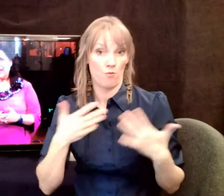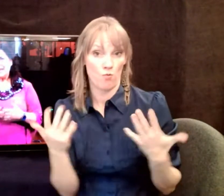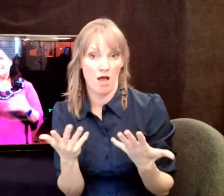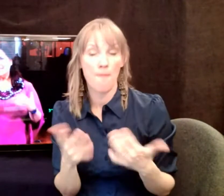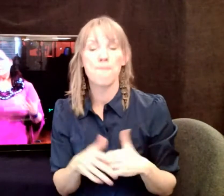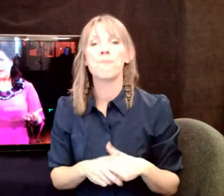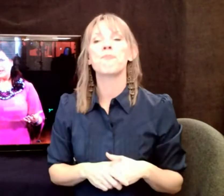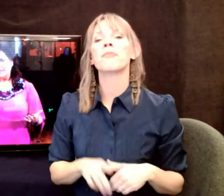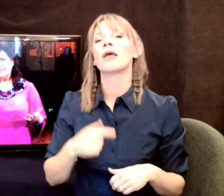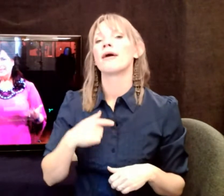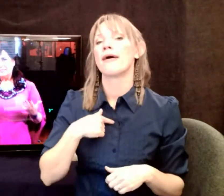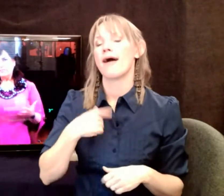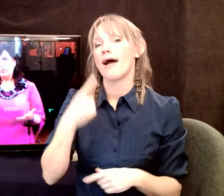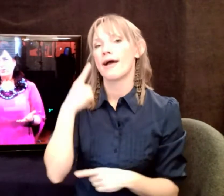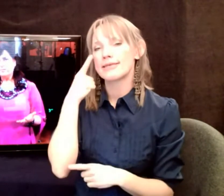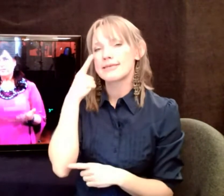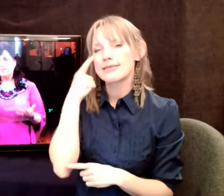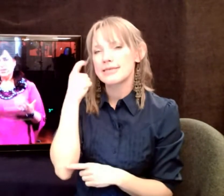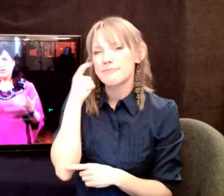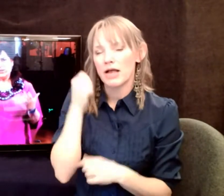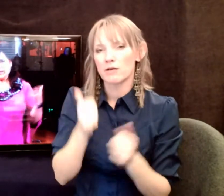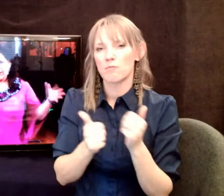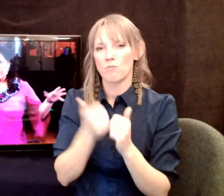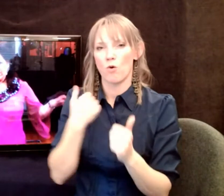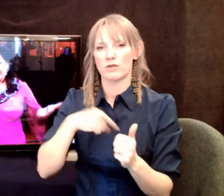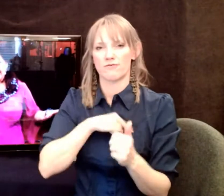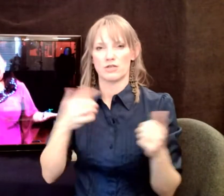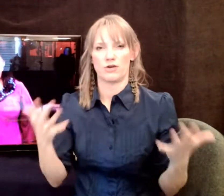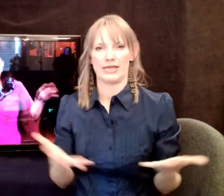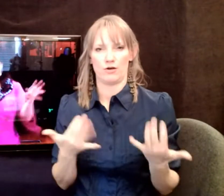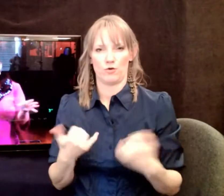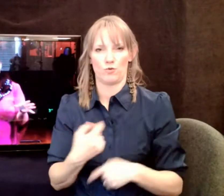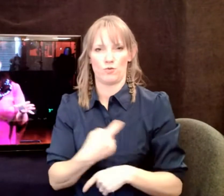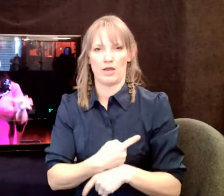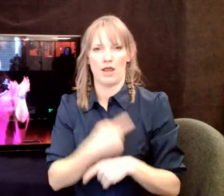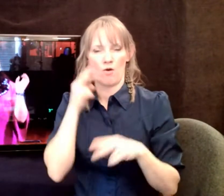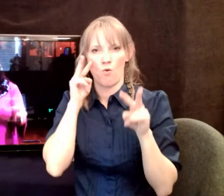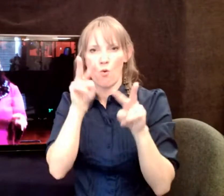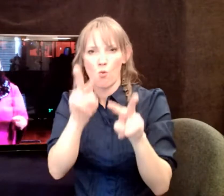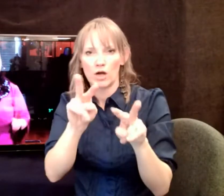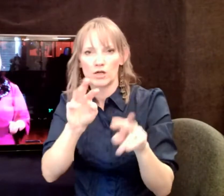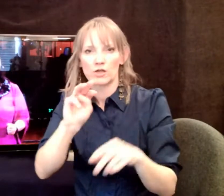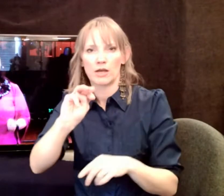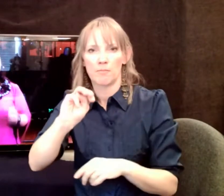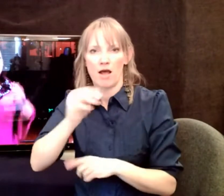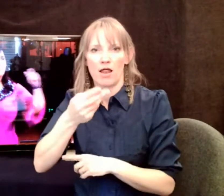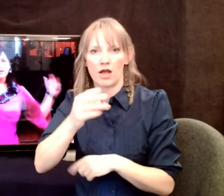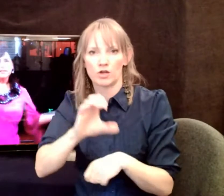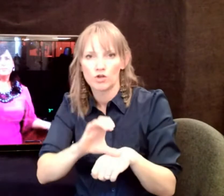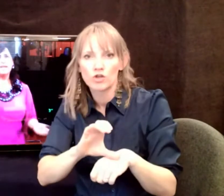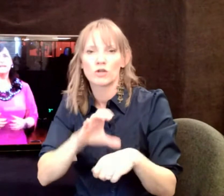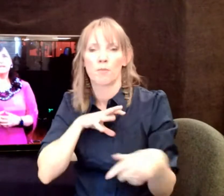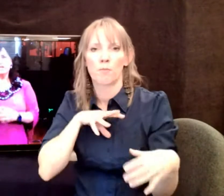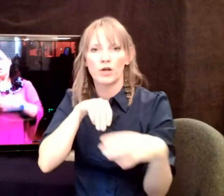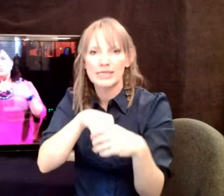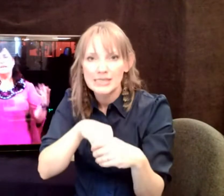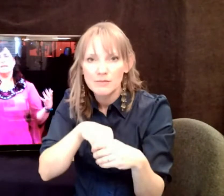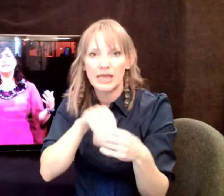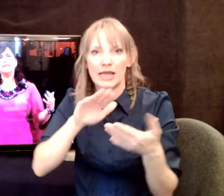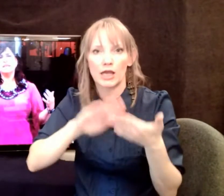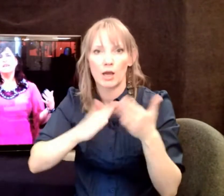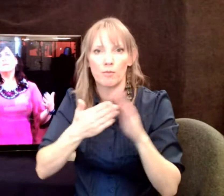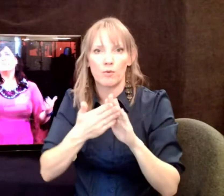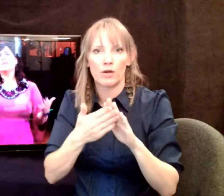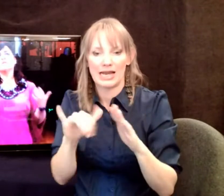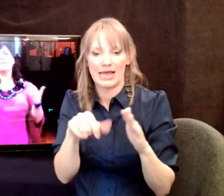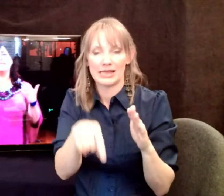I suspect that most of us are here today watching Mile High Church and participating in a community like